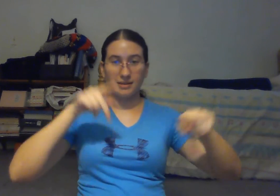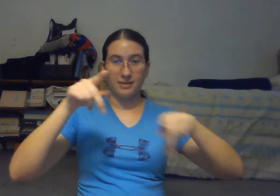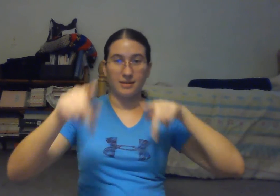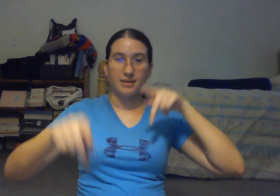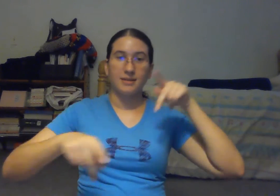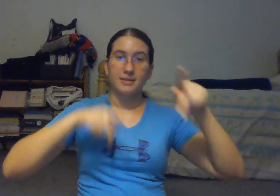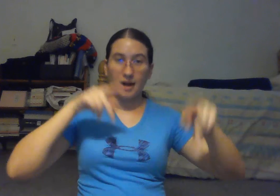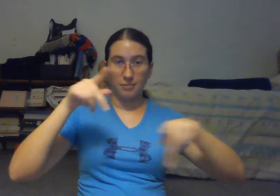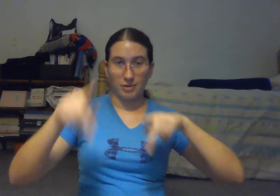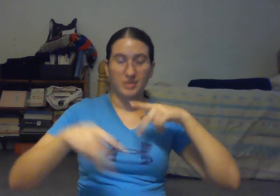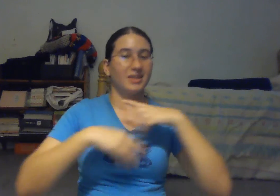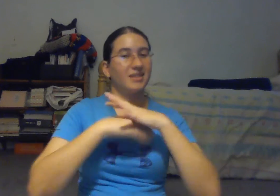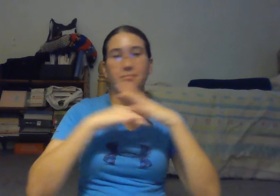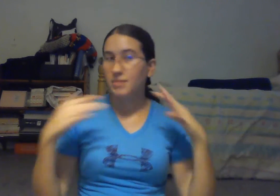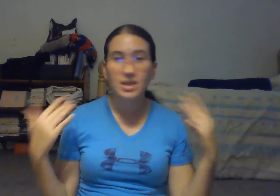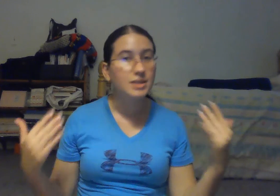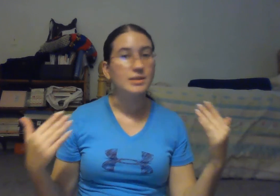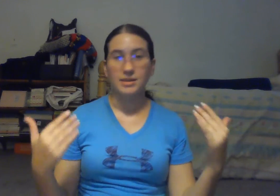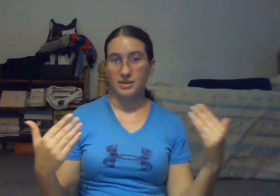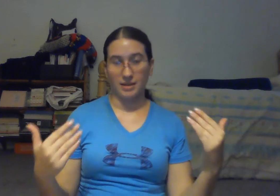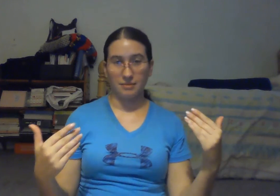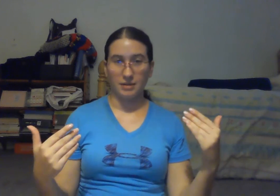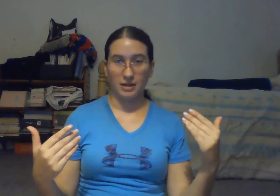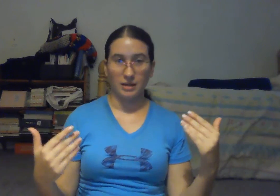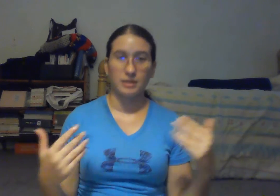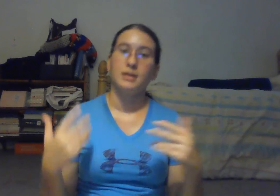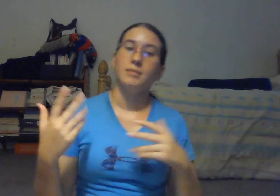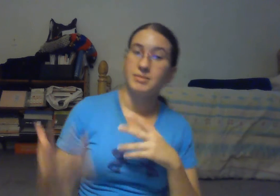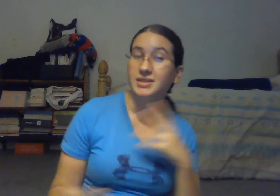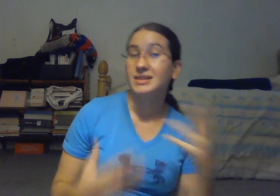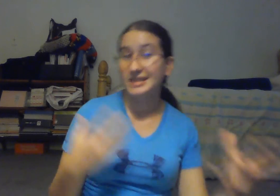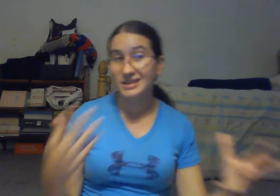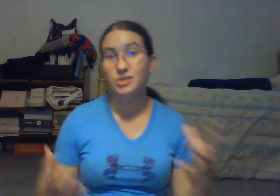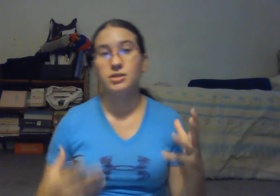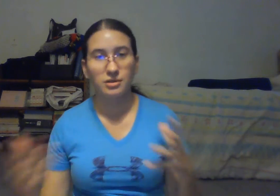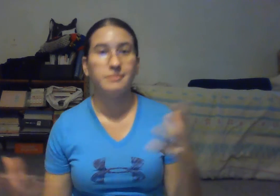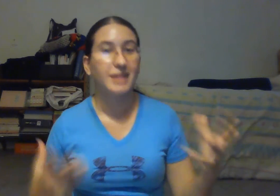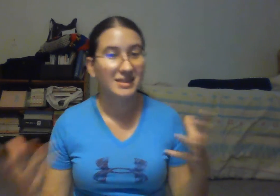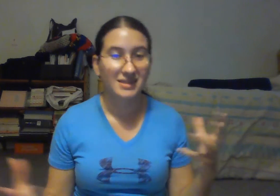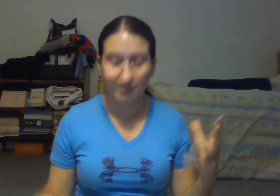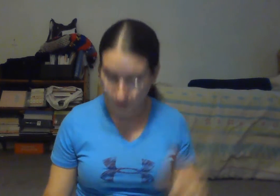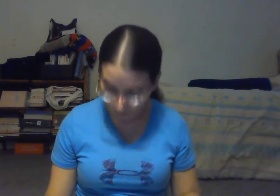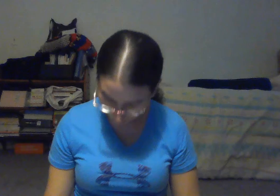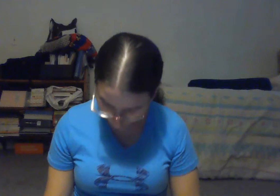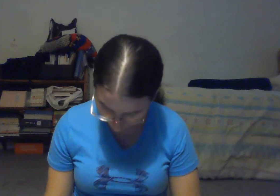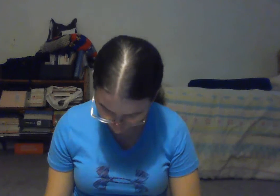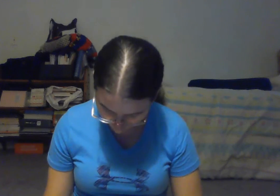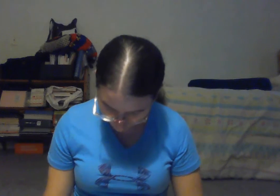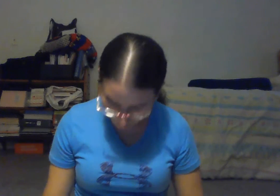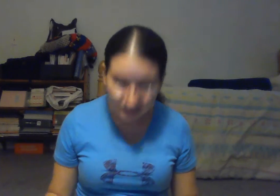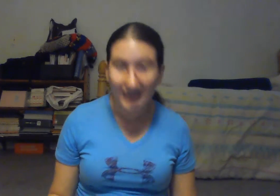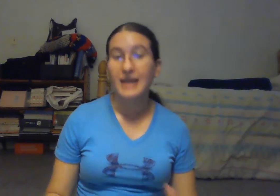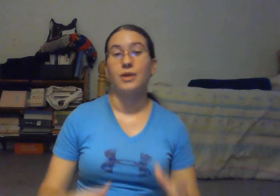this. Downwards. It means the same thing, but I'm just letting you know you might see both. Plan